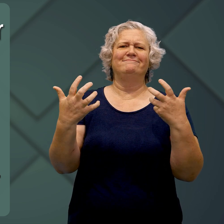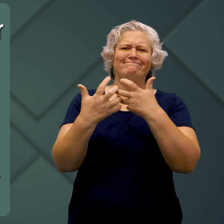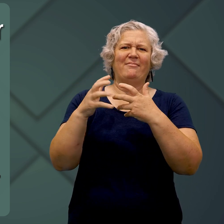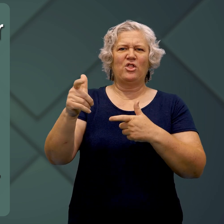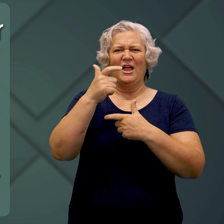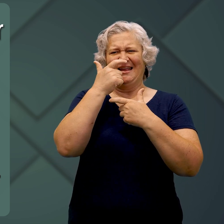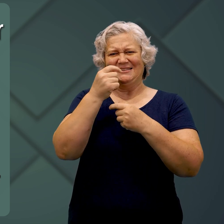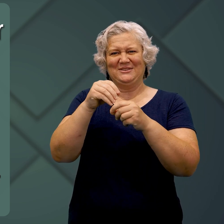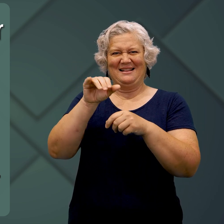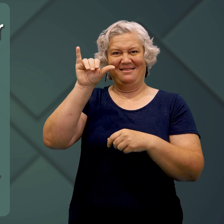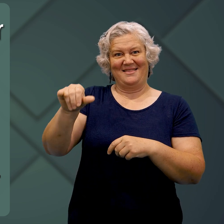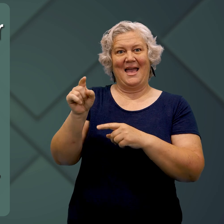moment.